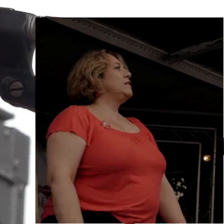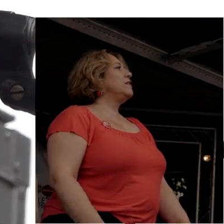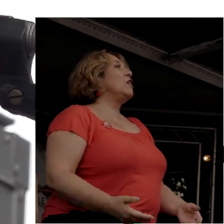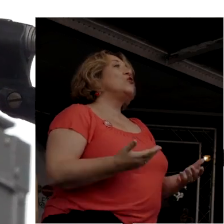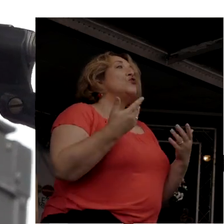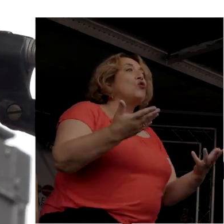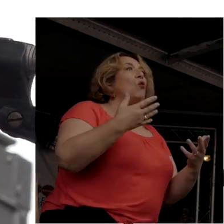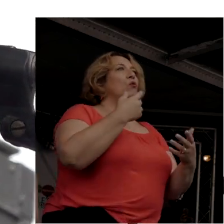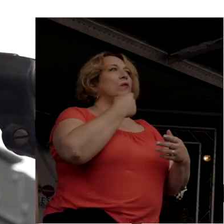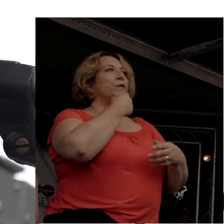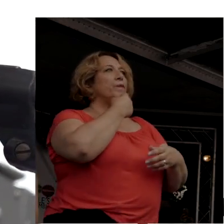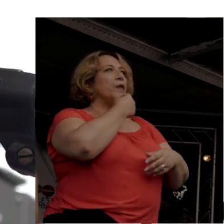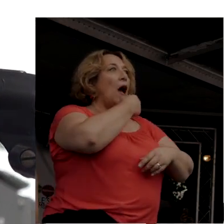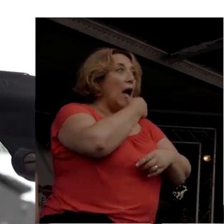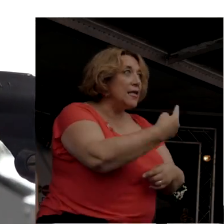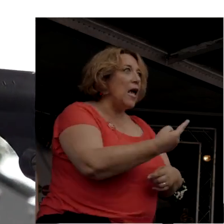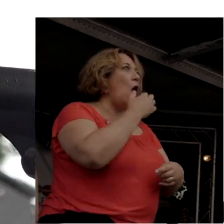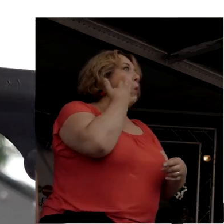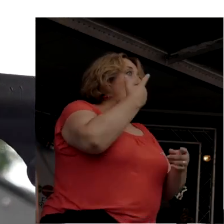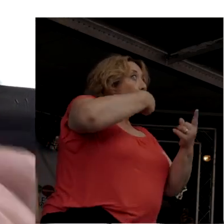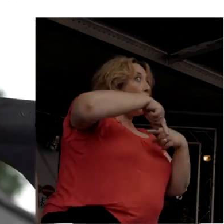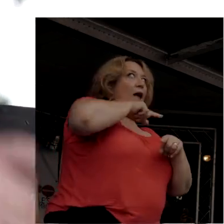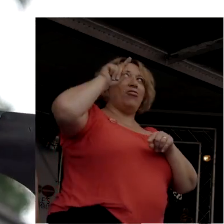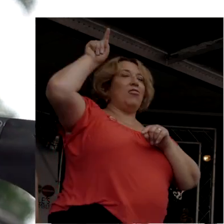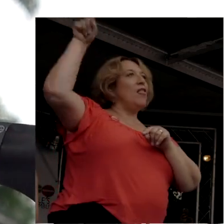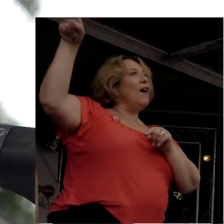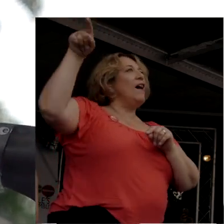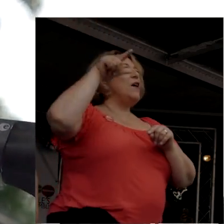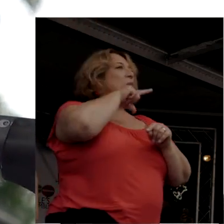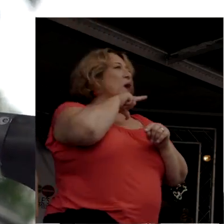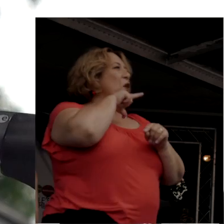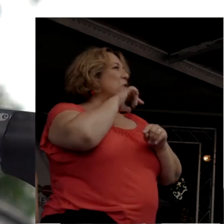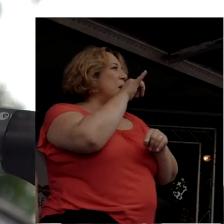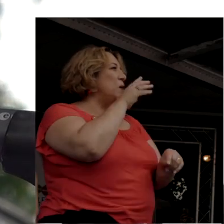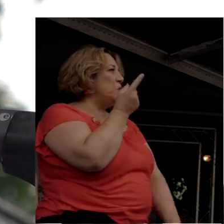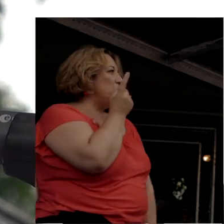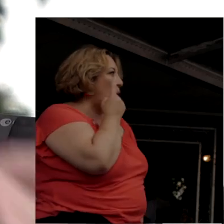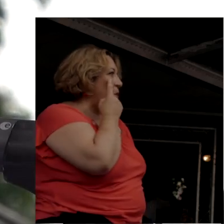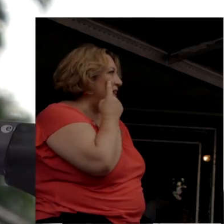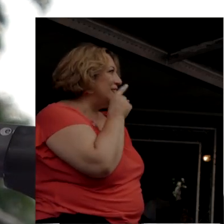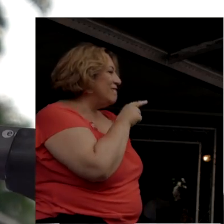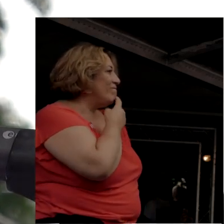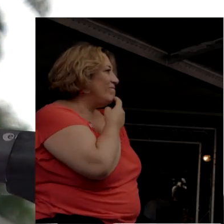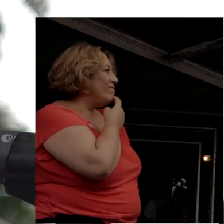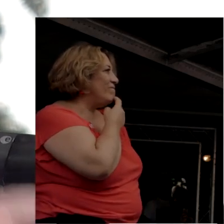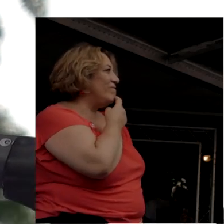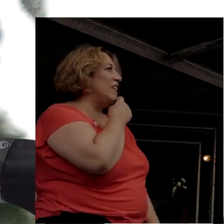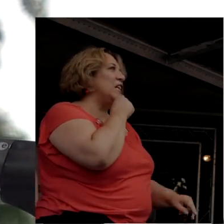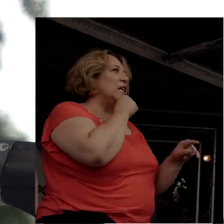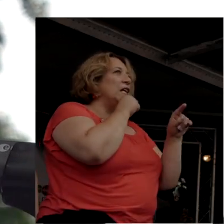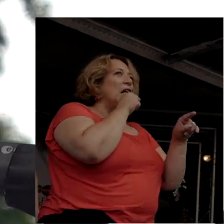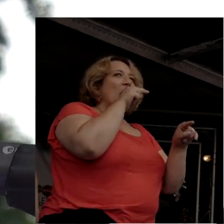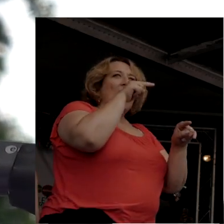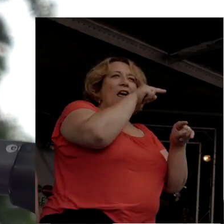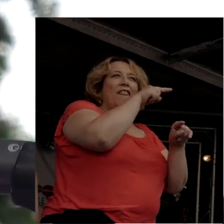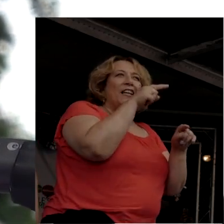So I say when we come to power, because you might have noticed, this isn't the strong and